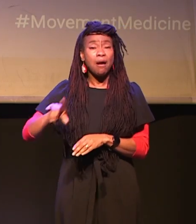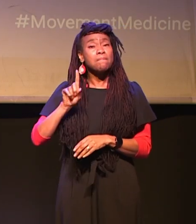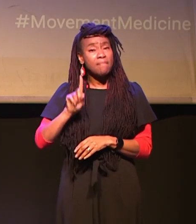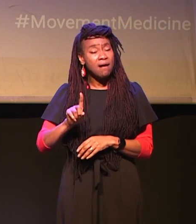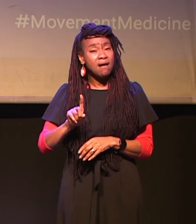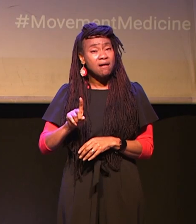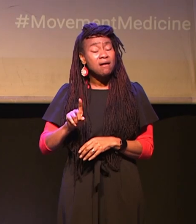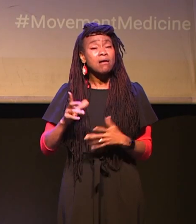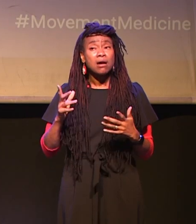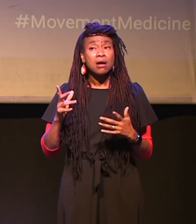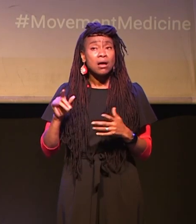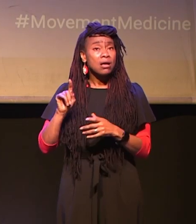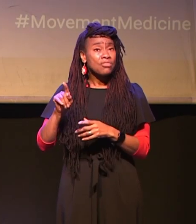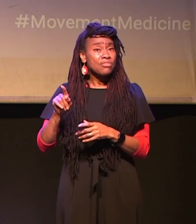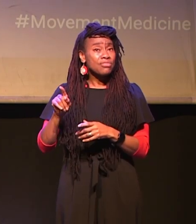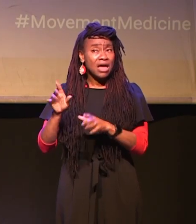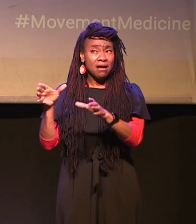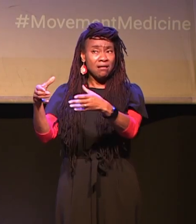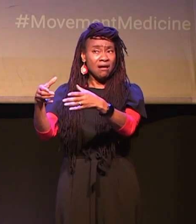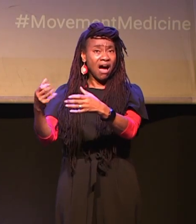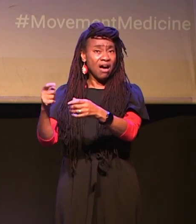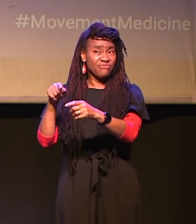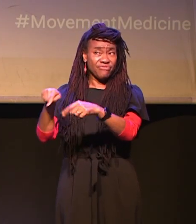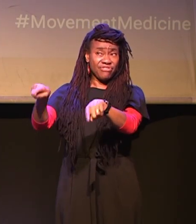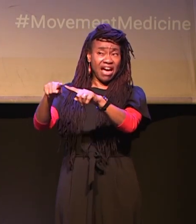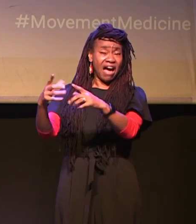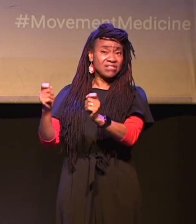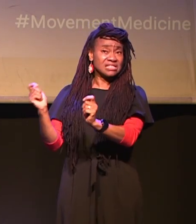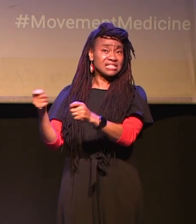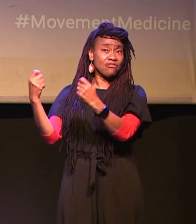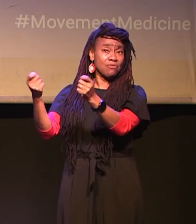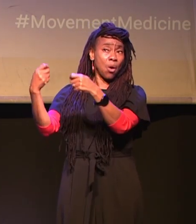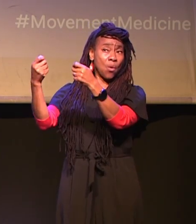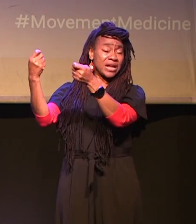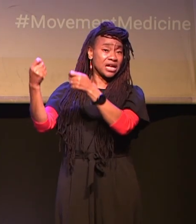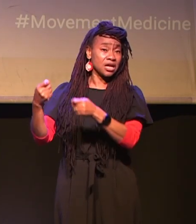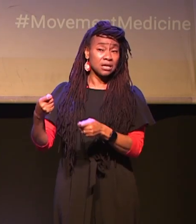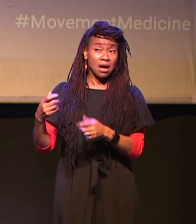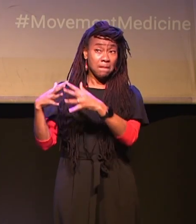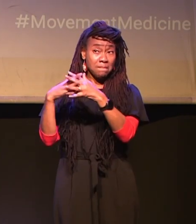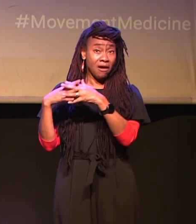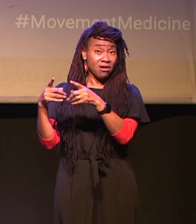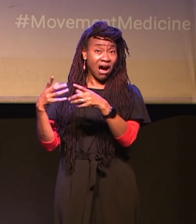they have ceremonies. I'm like, UFC is a ceremony right now.